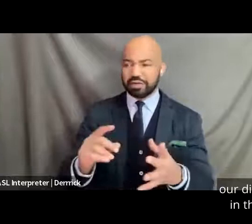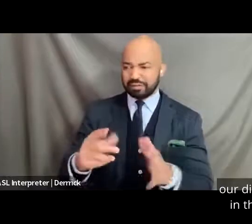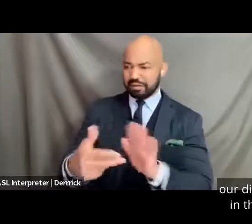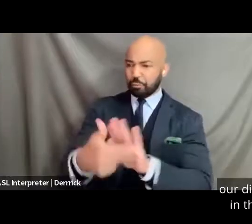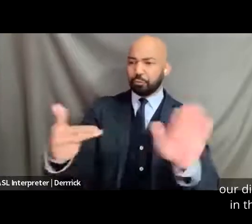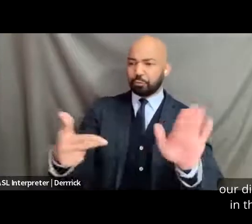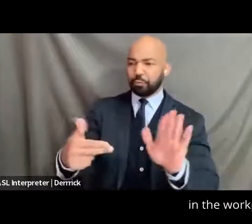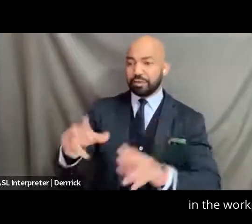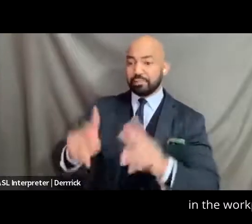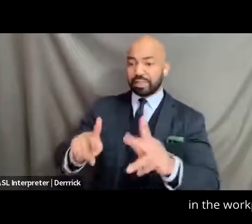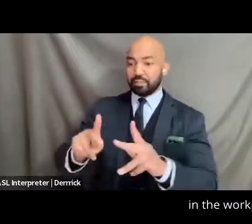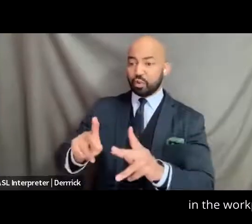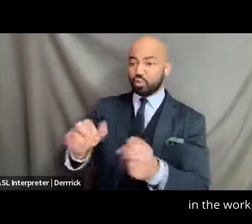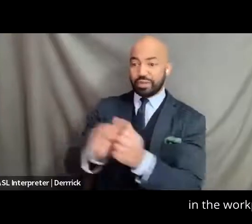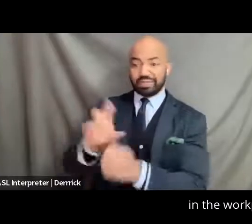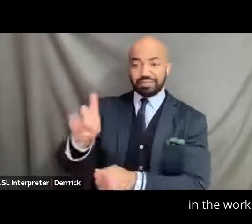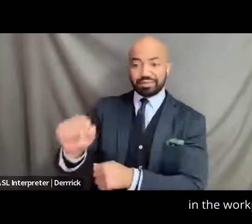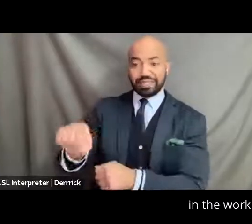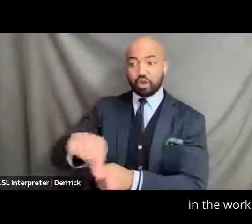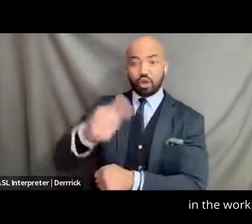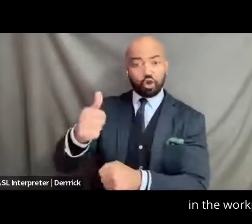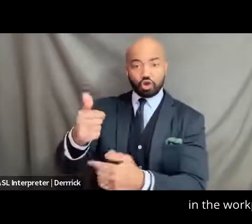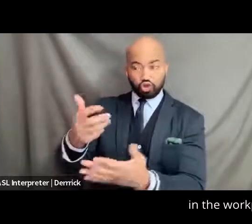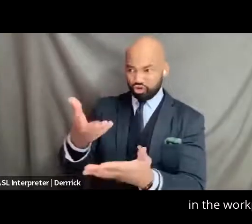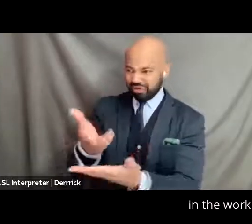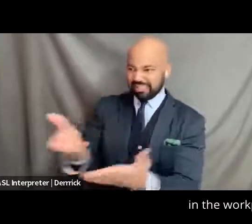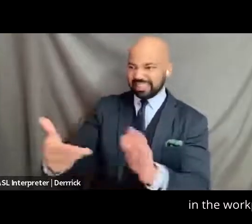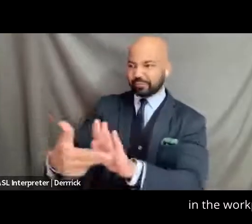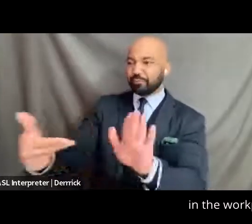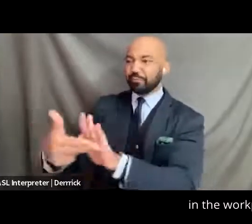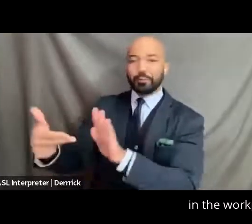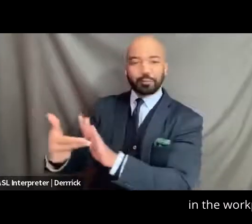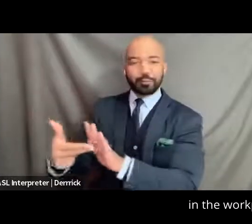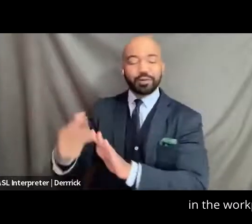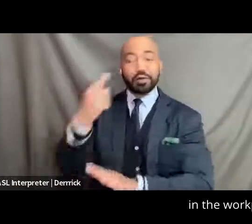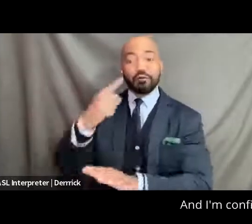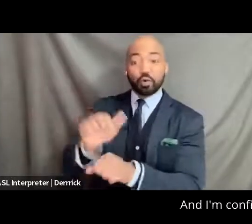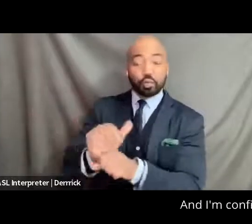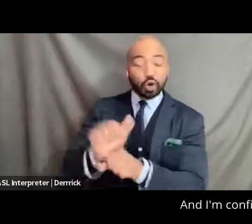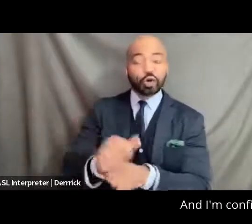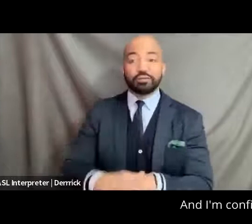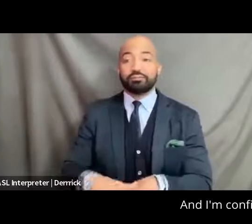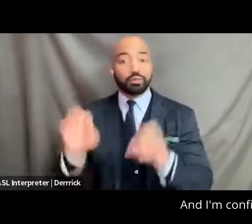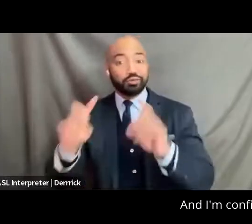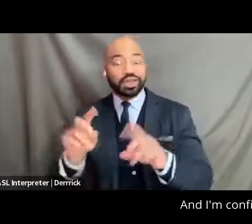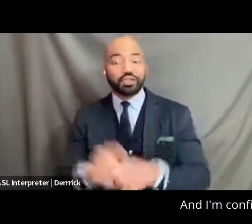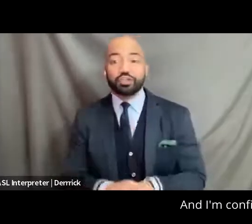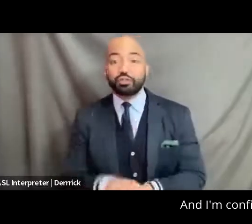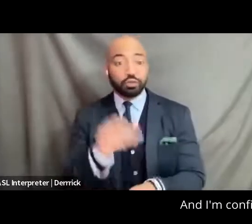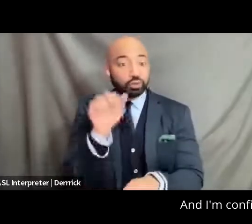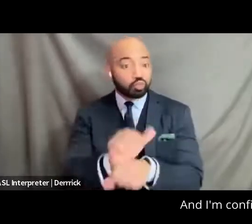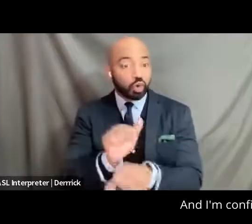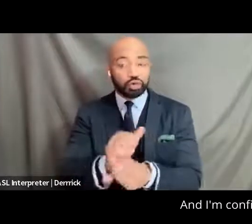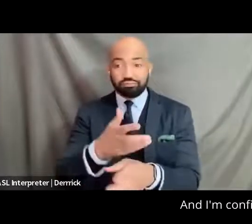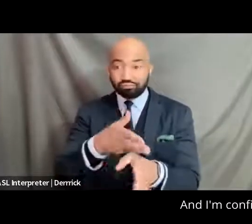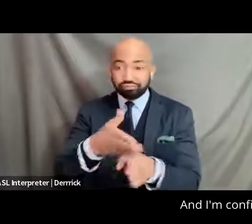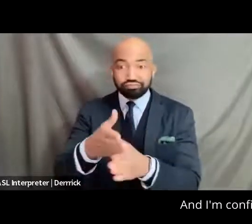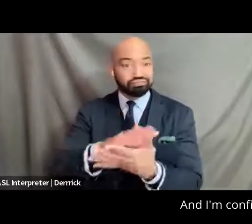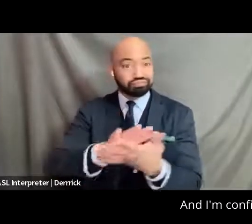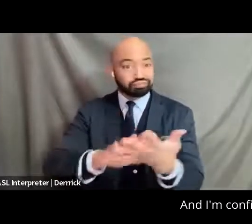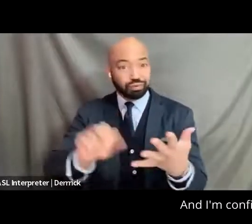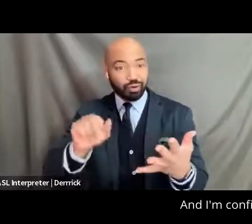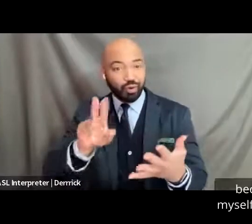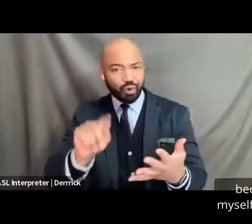school system in the in the workplace in the in creative spaces and i'm confident moving forward